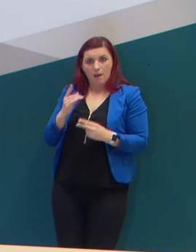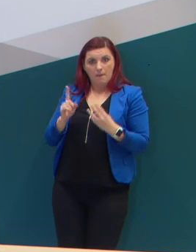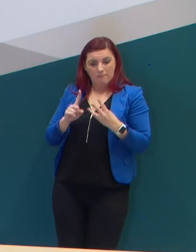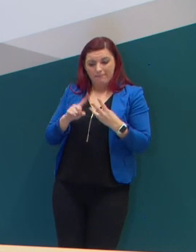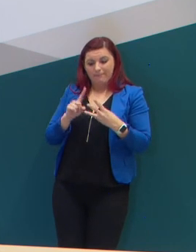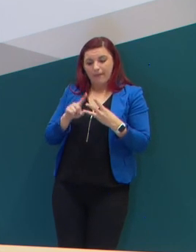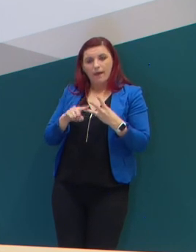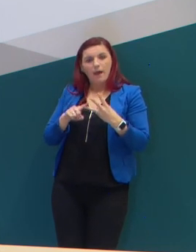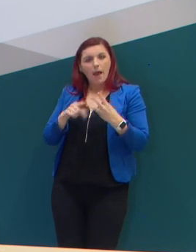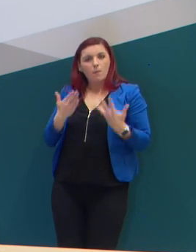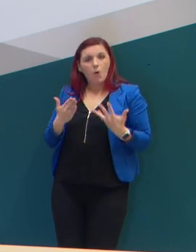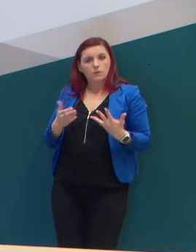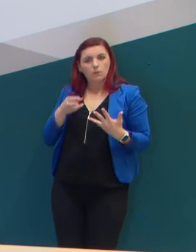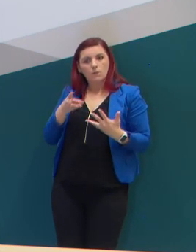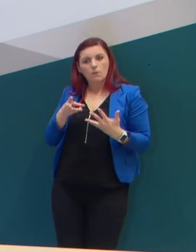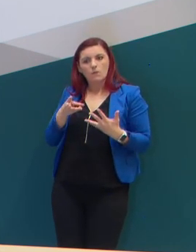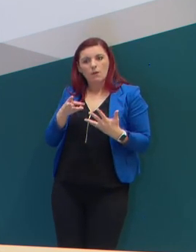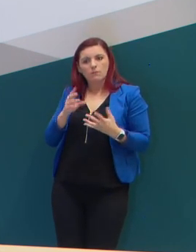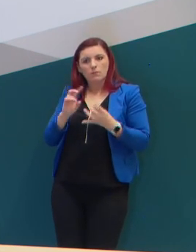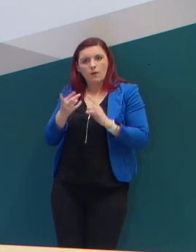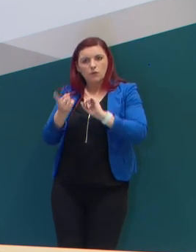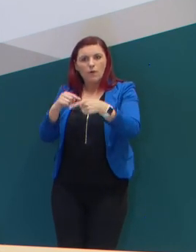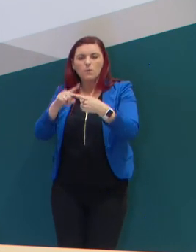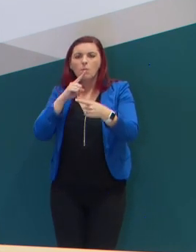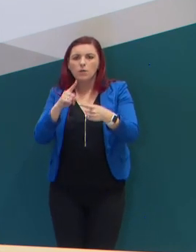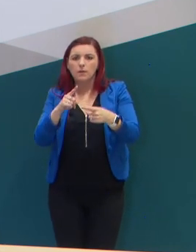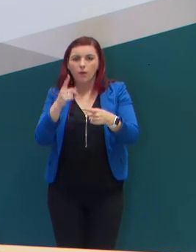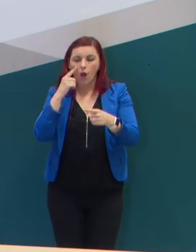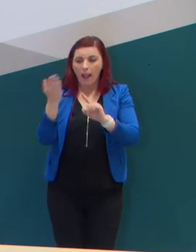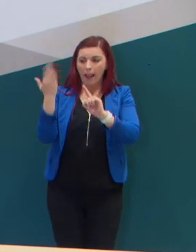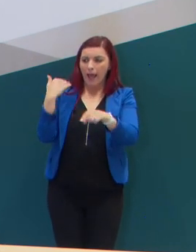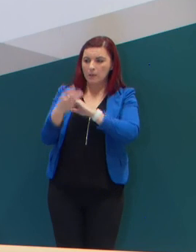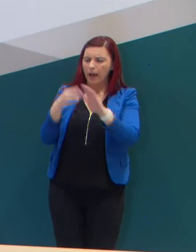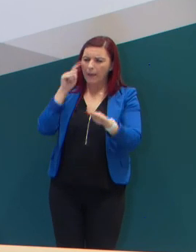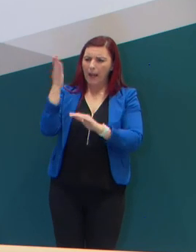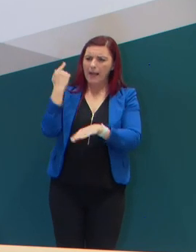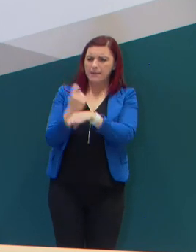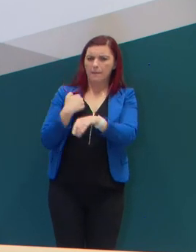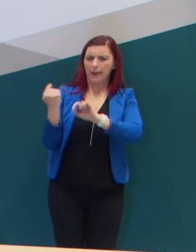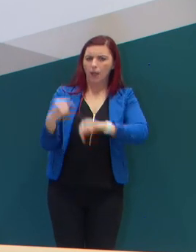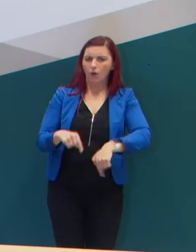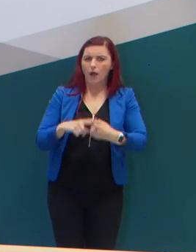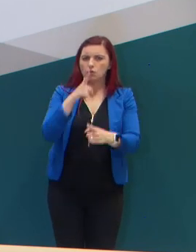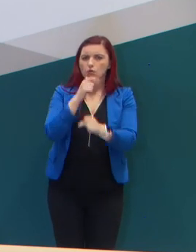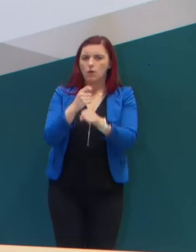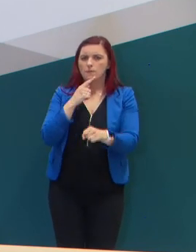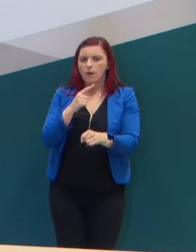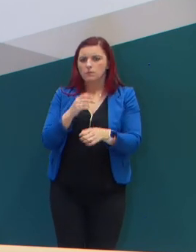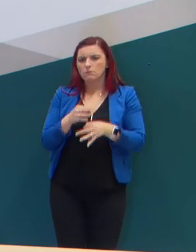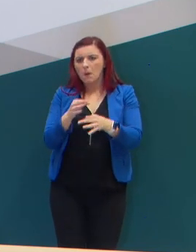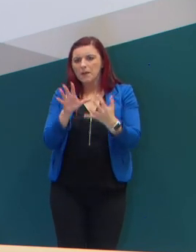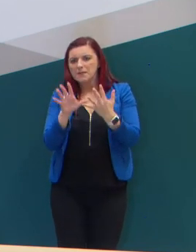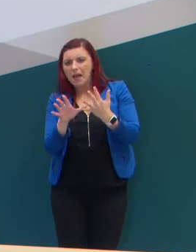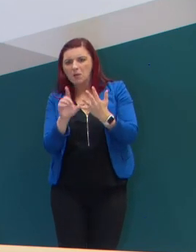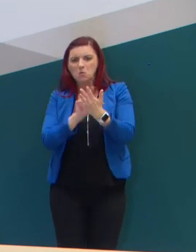at, say, on Sunday at this point. If we look at the last week, so the last time I would have been here, I talked about a turnaround time averaging about 10 to